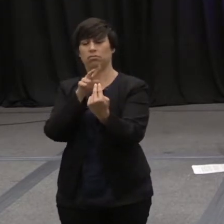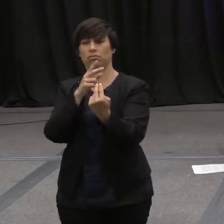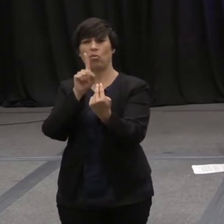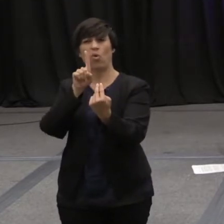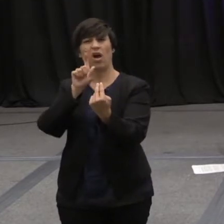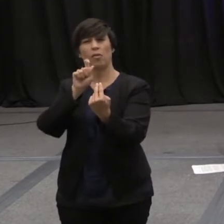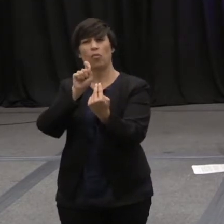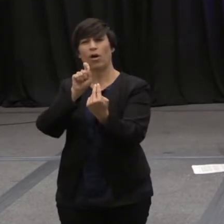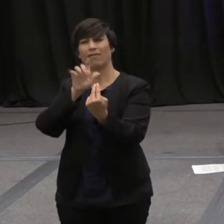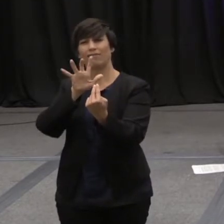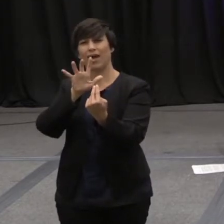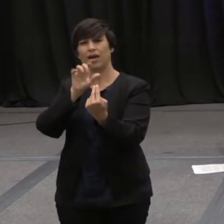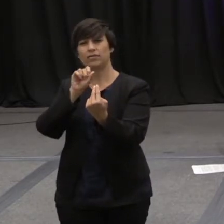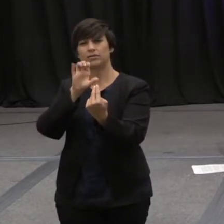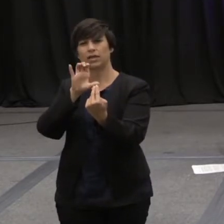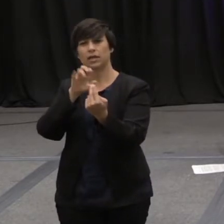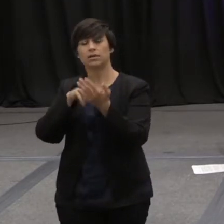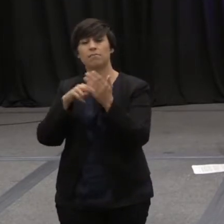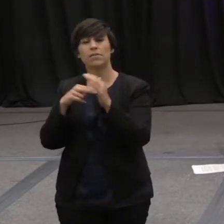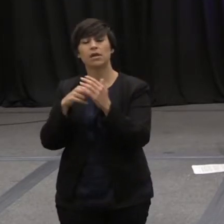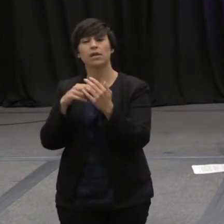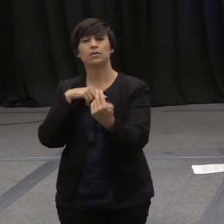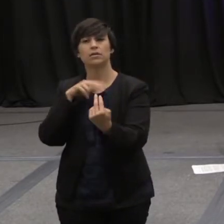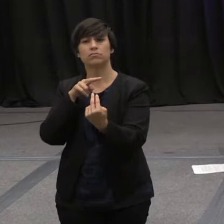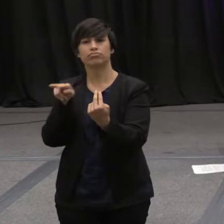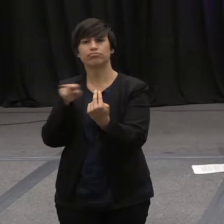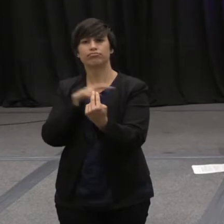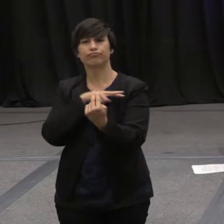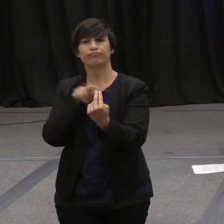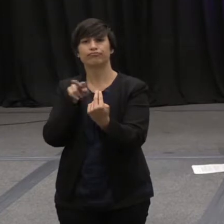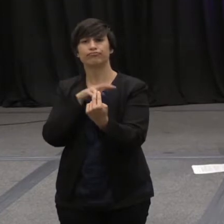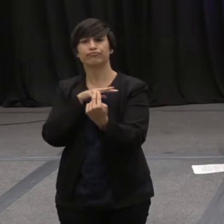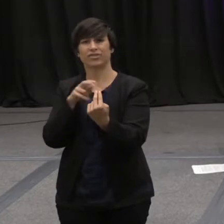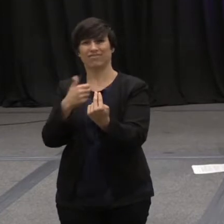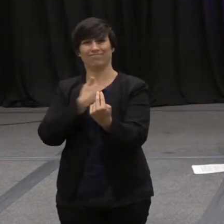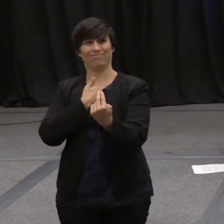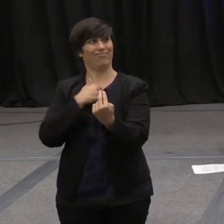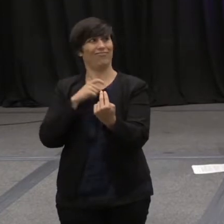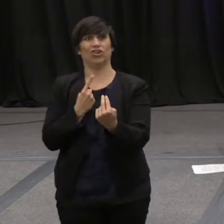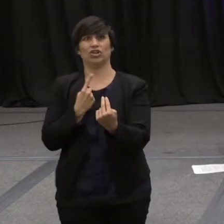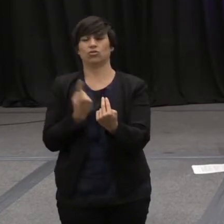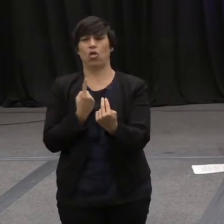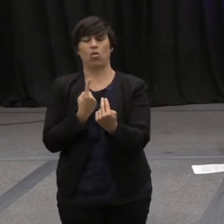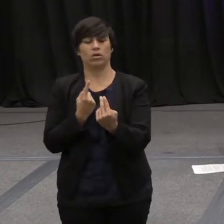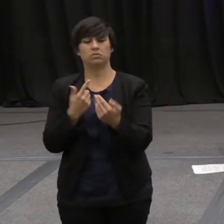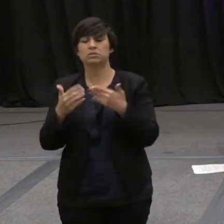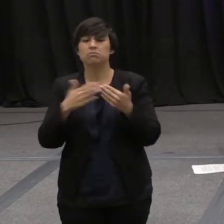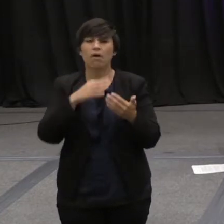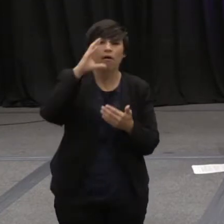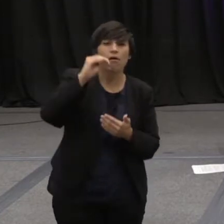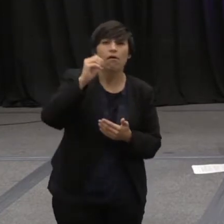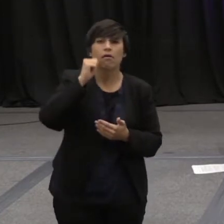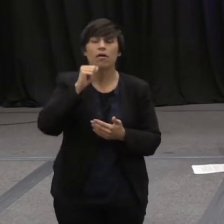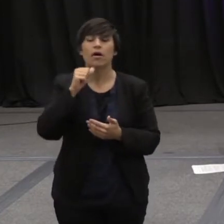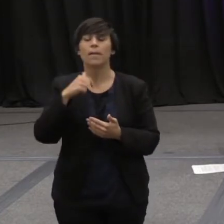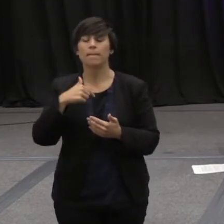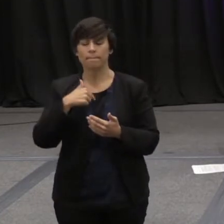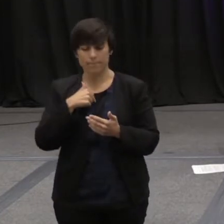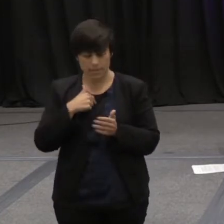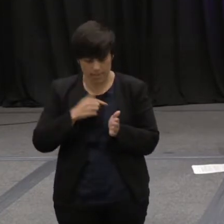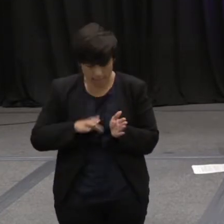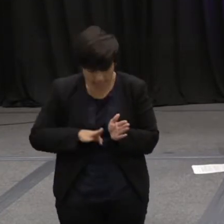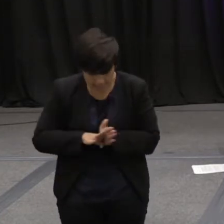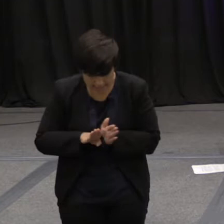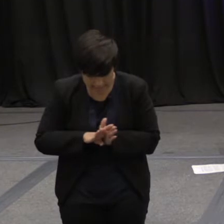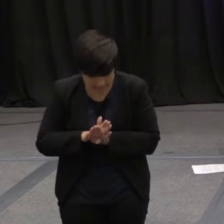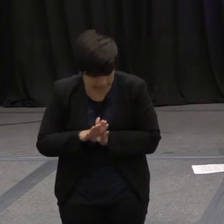You look at me in the eye, I'm always the first to look away. Males, females, older, younger, I just couldn't do it. As I've done my personal work and no longer as scared